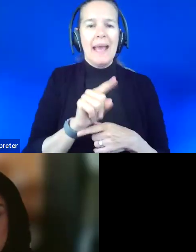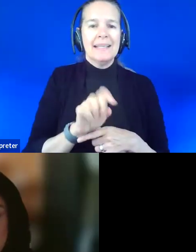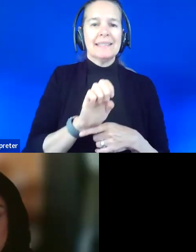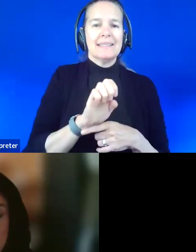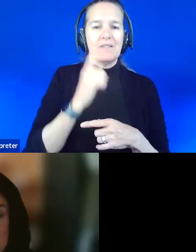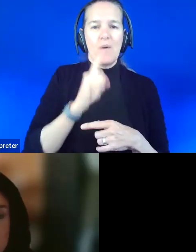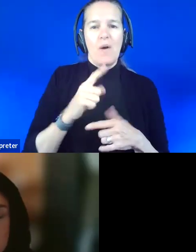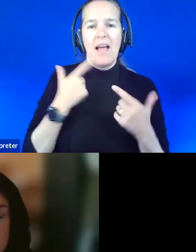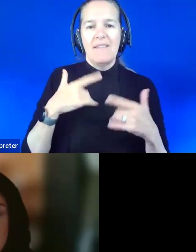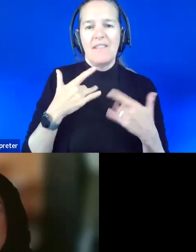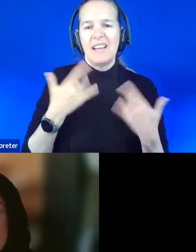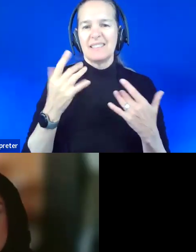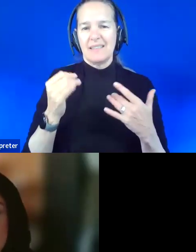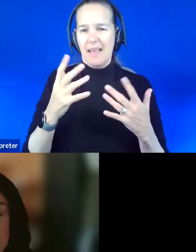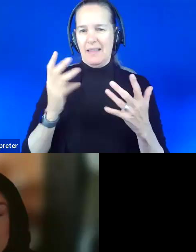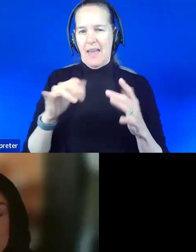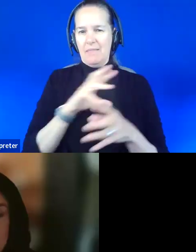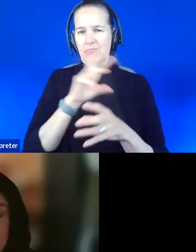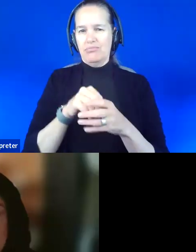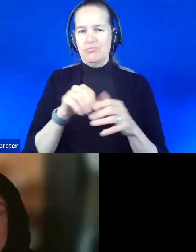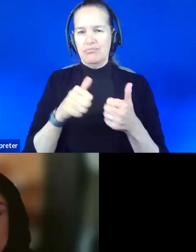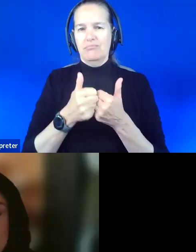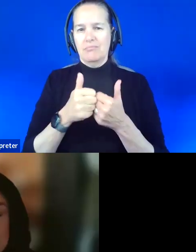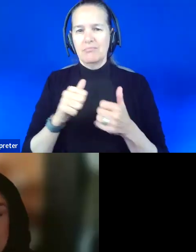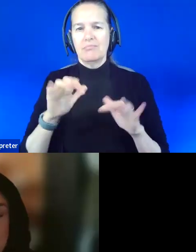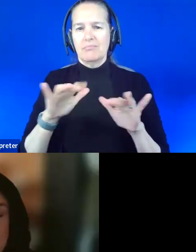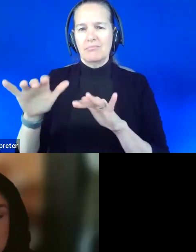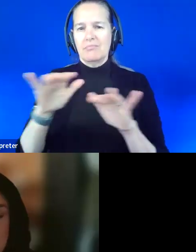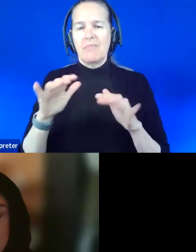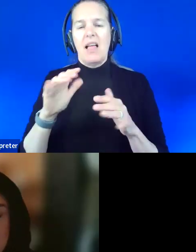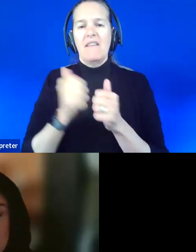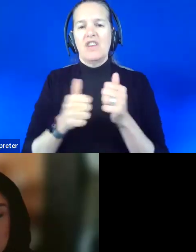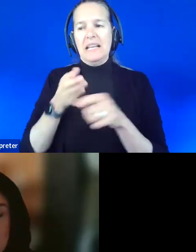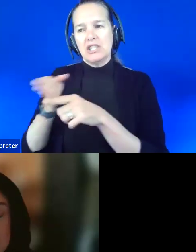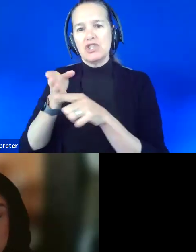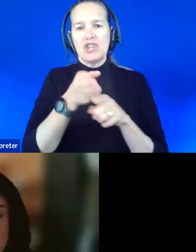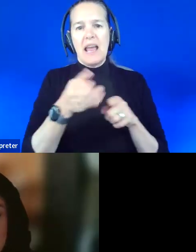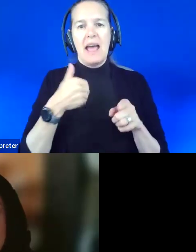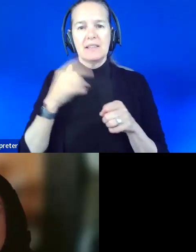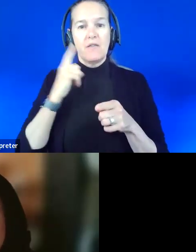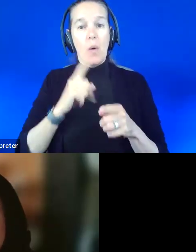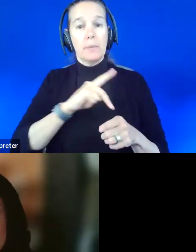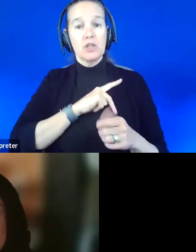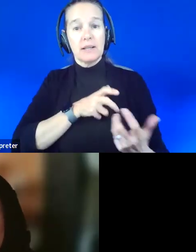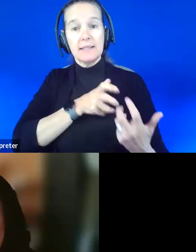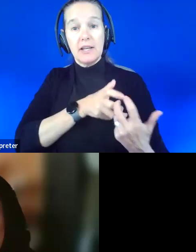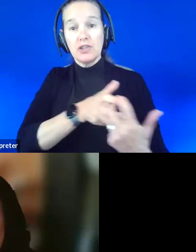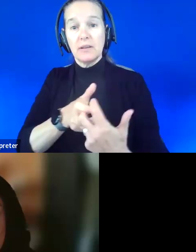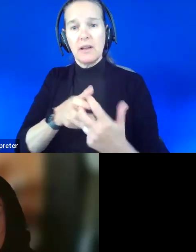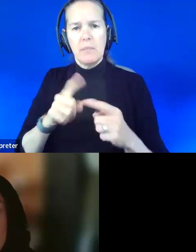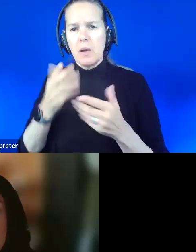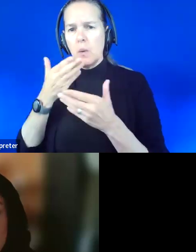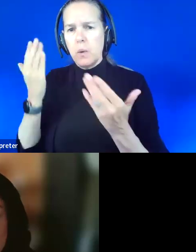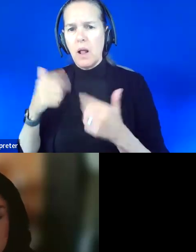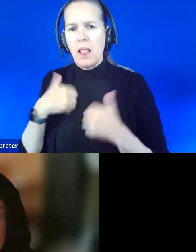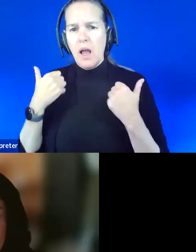we're looking to bring to experiences that every other industry has, with personalization, except for live events. So I